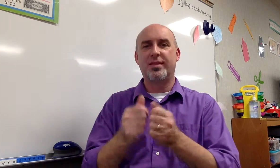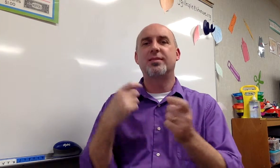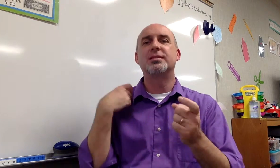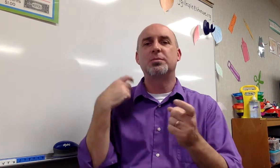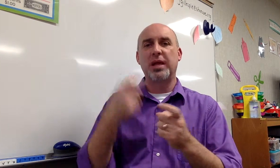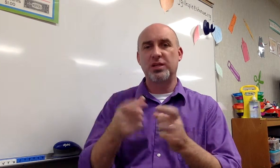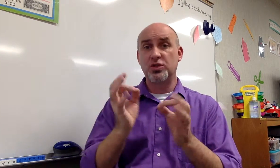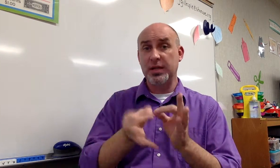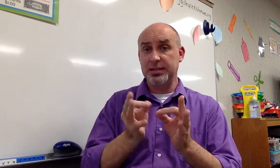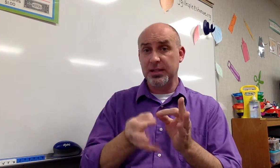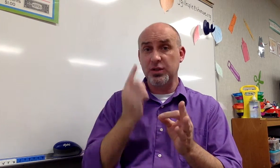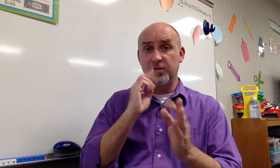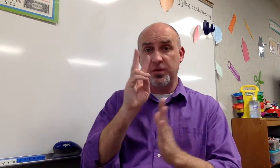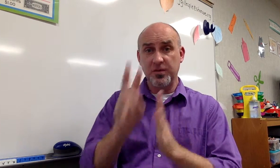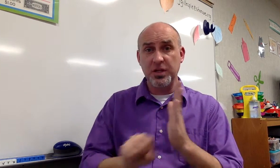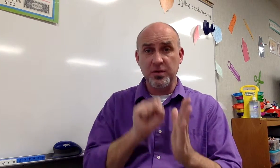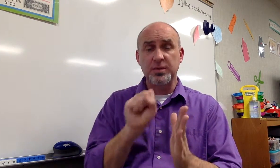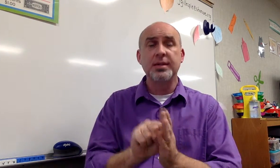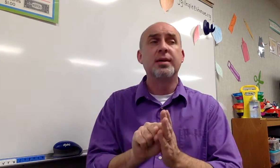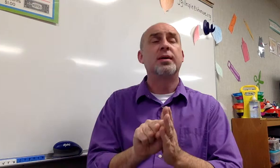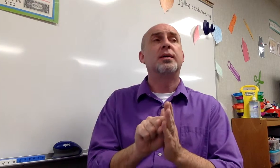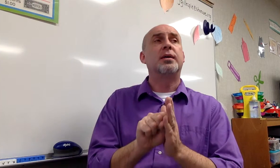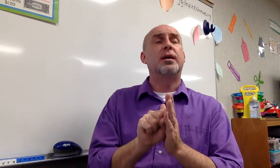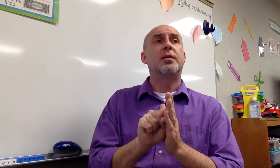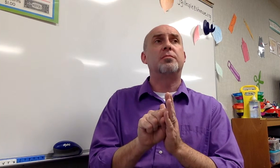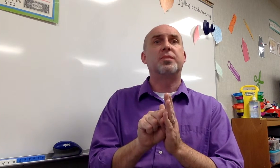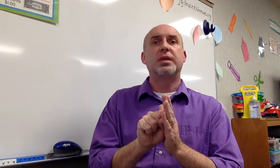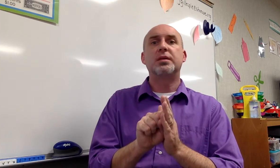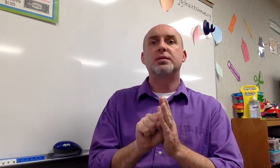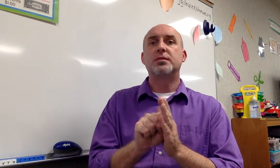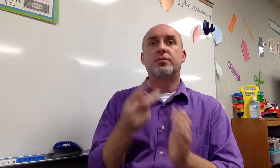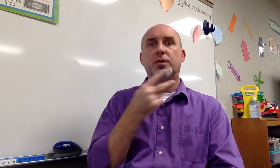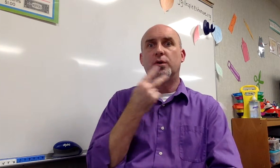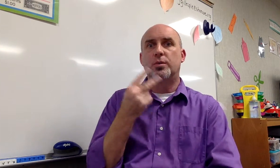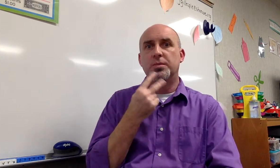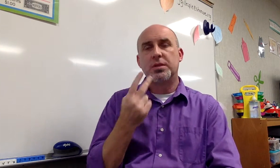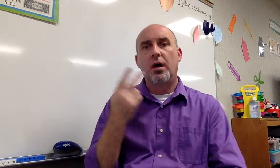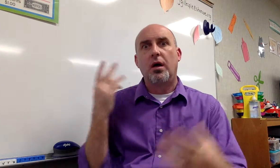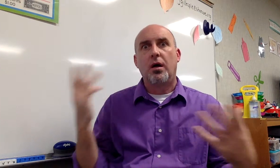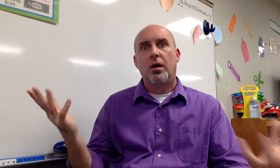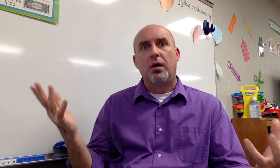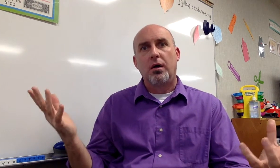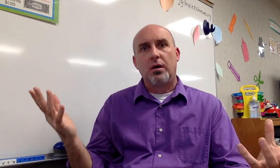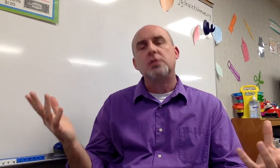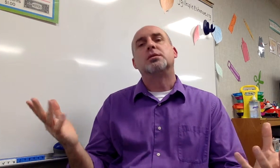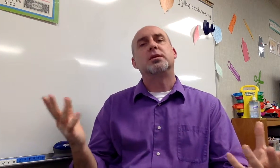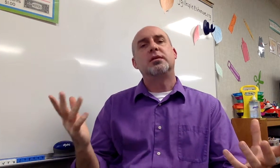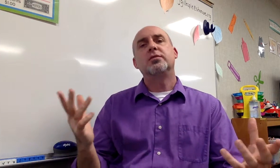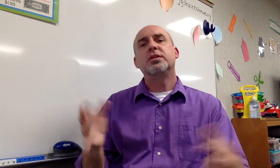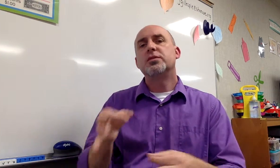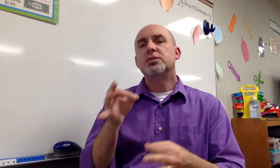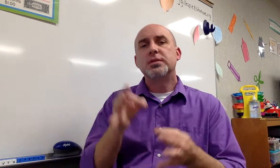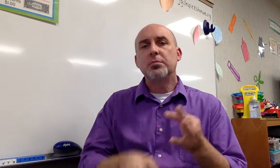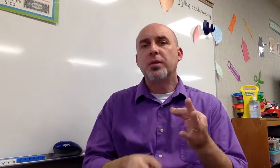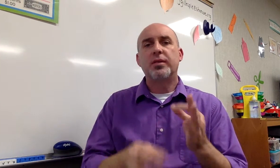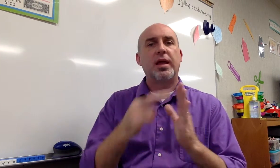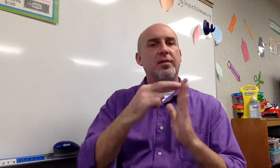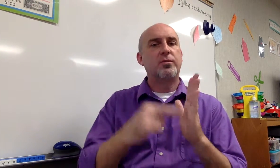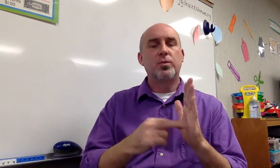the Spanish translation for the videos. Is the verbs. Even if they're simple and they have rules